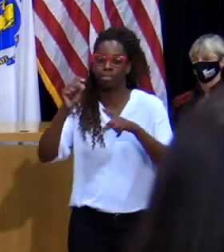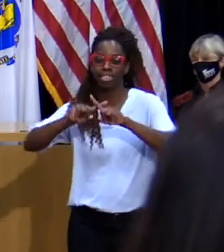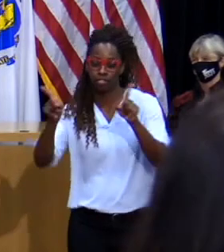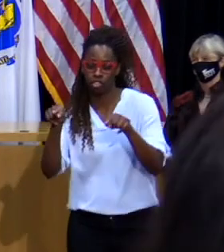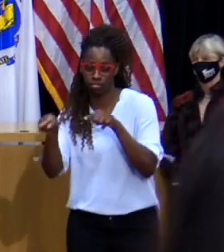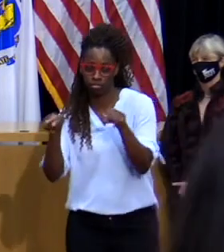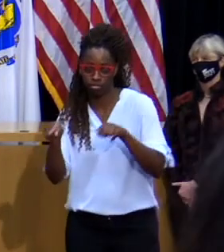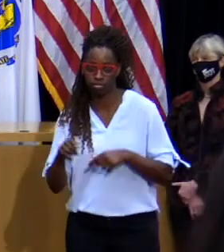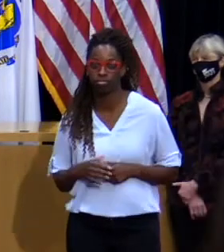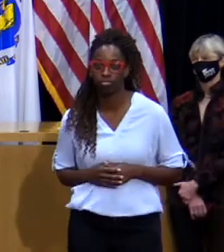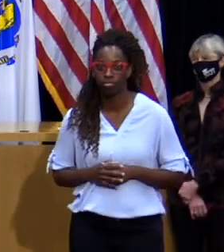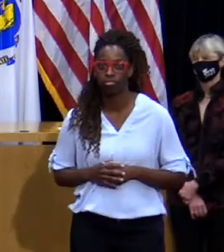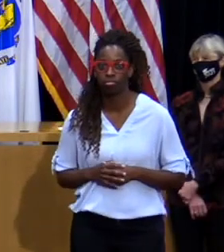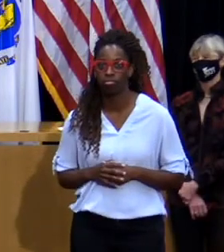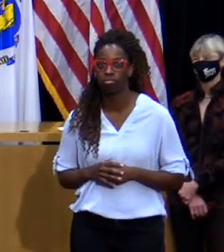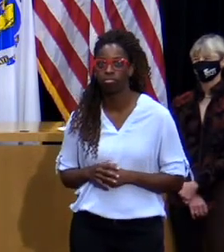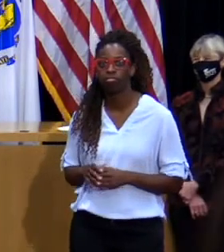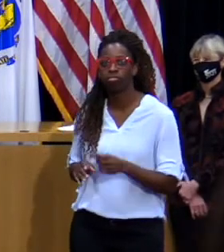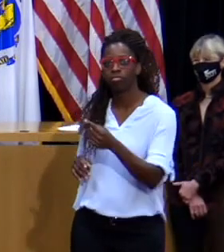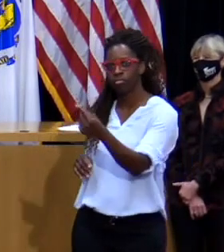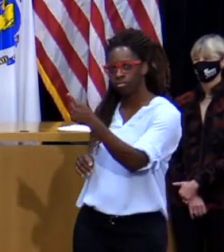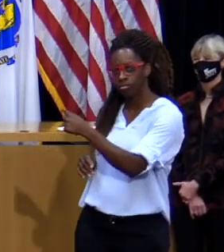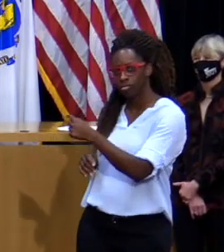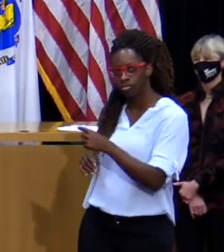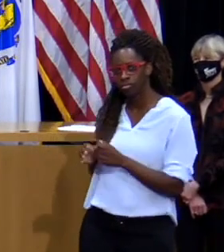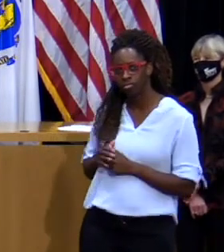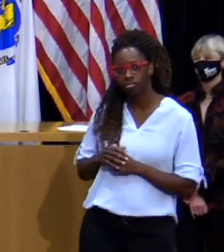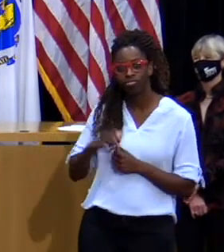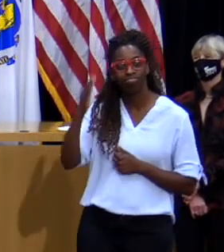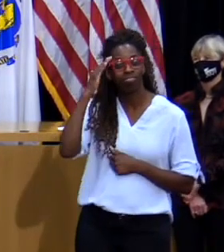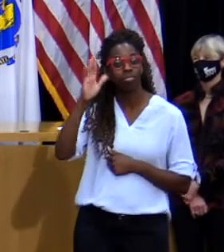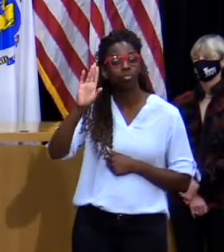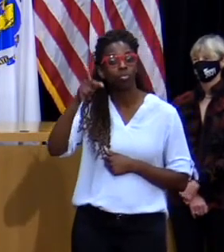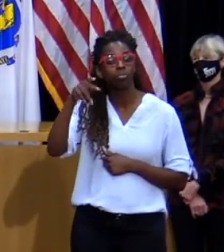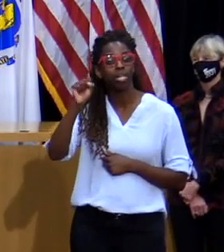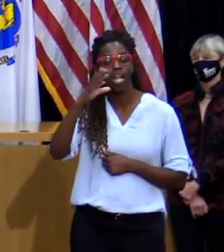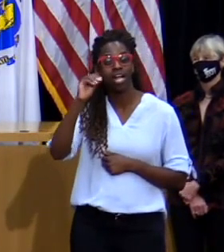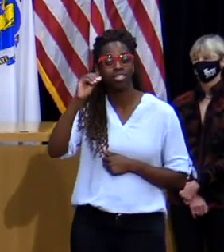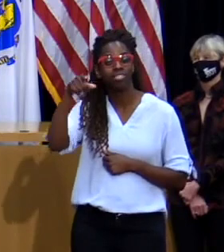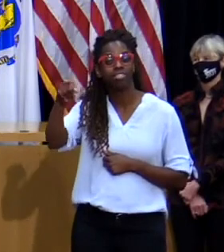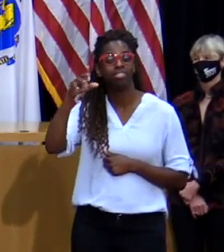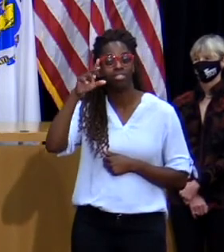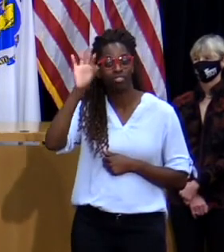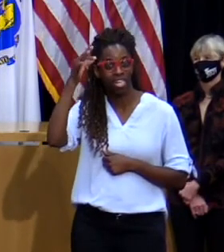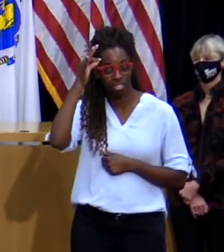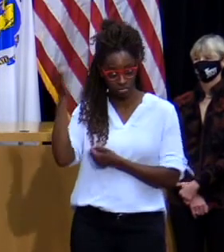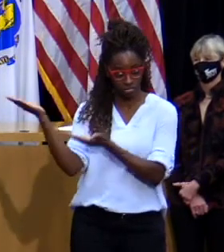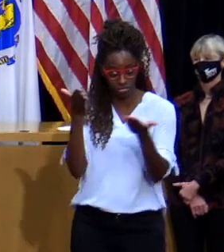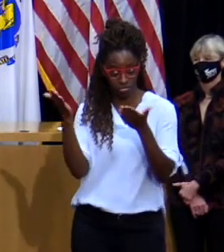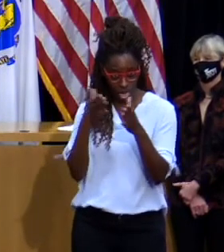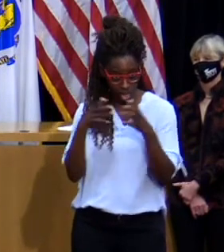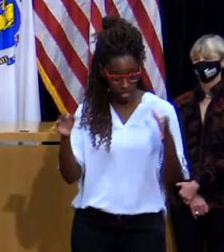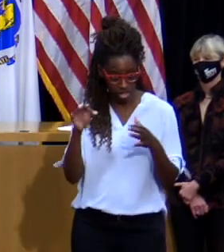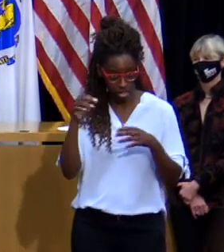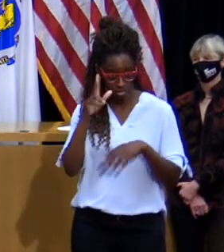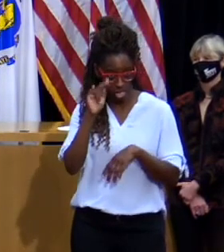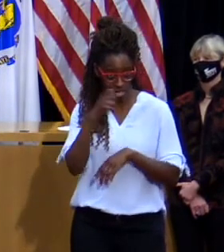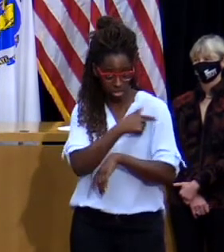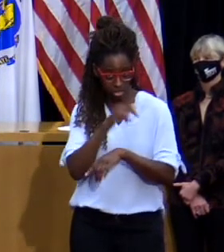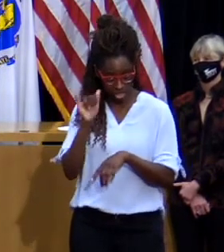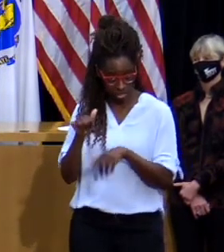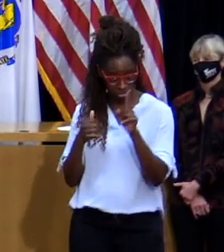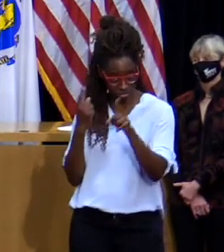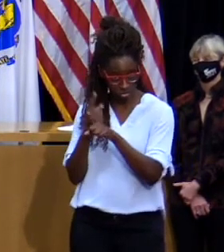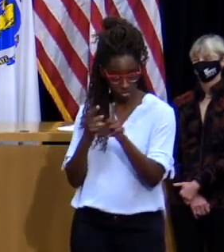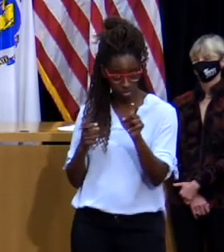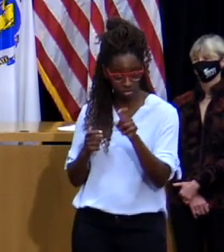moving this? So I know lots of people have thought about that and are carrying. We move around controlled substances all the time in the medical world. I think